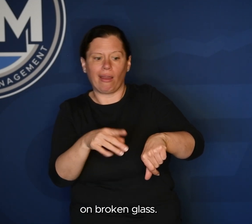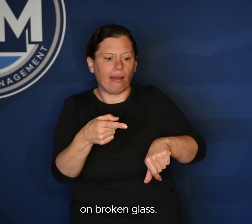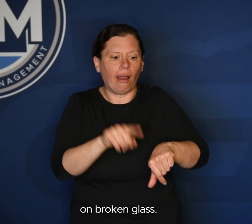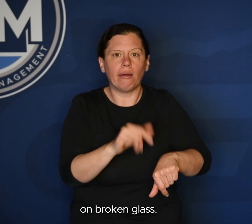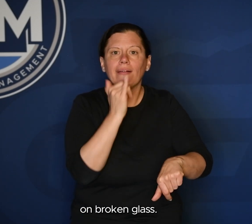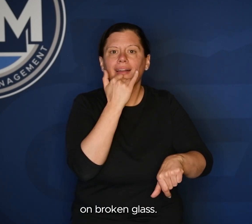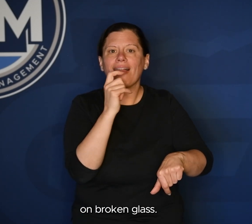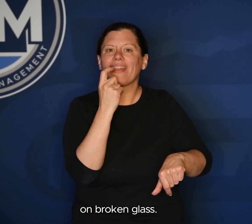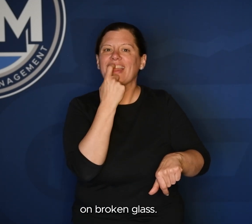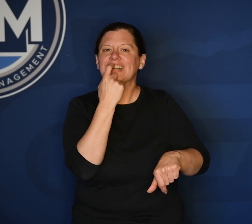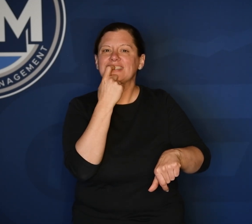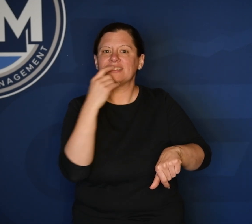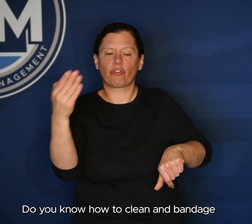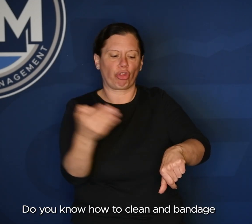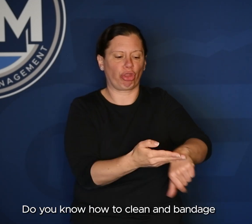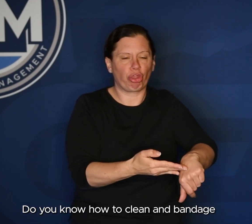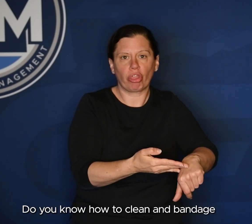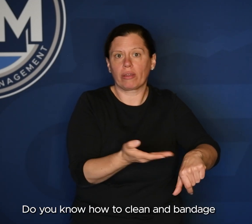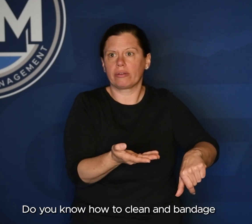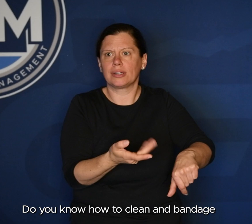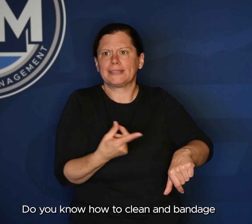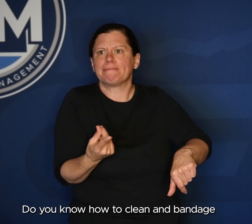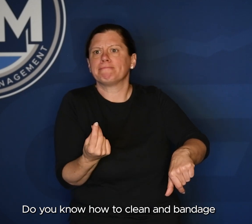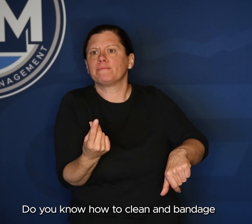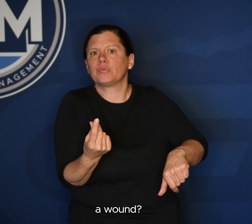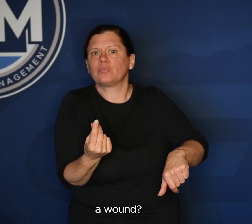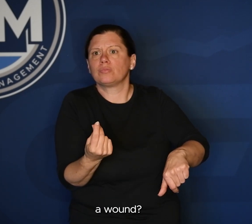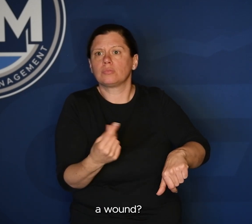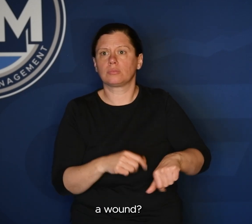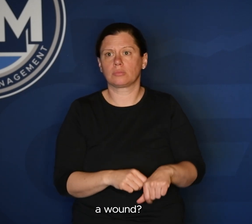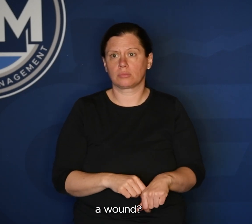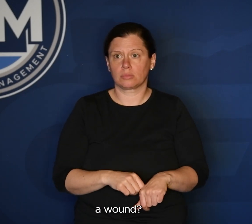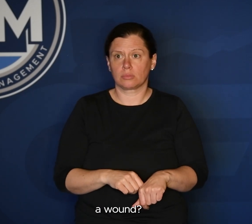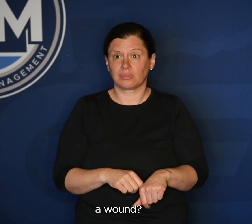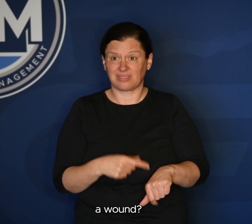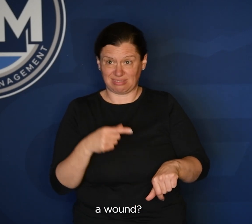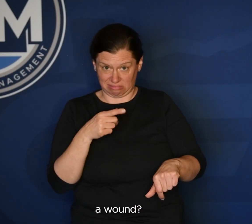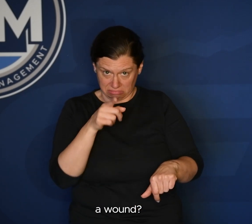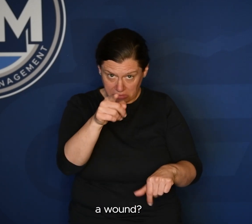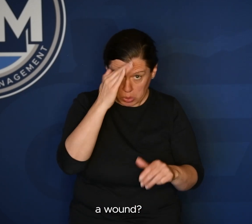Do you know how to clean and bandage a wound?